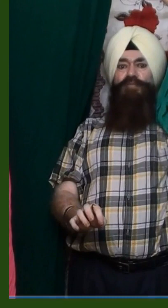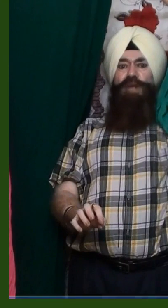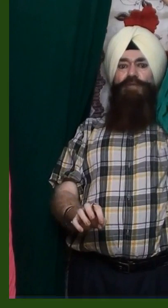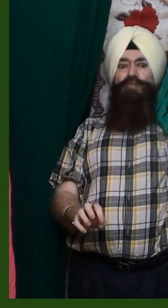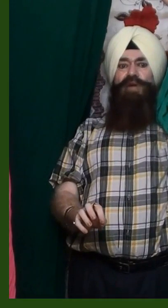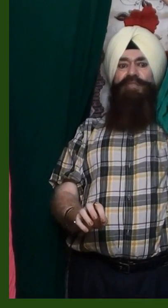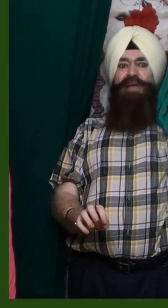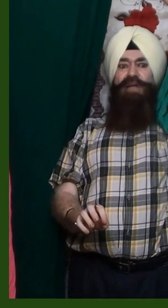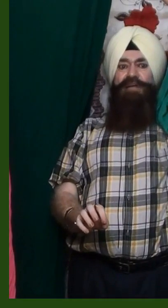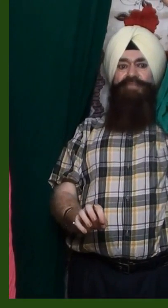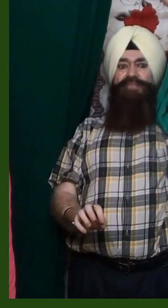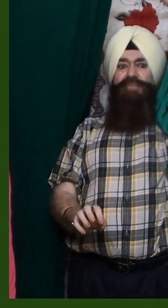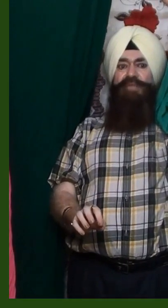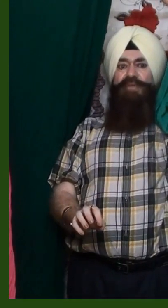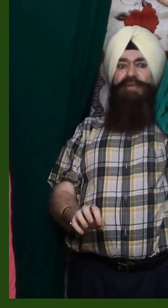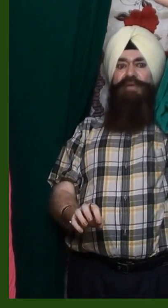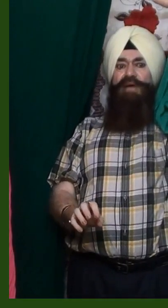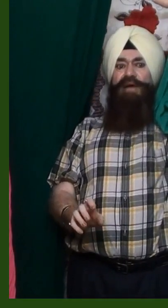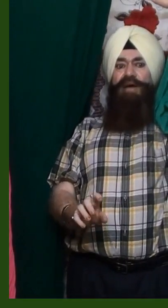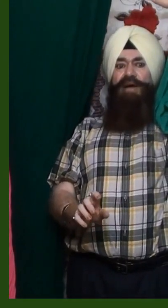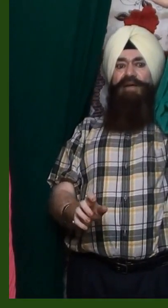I will feel more gravity